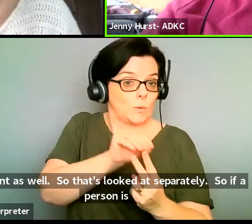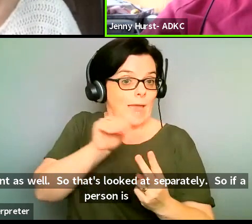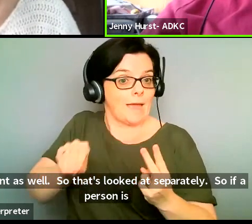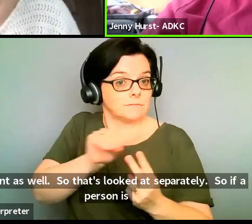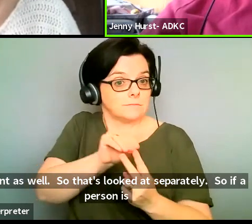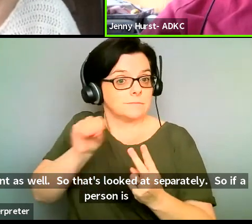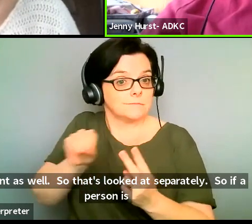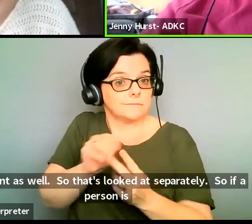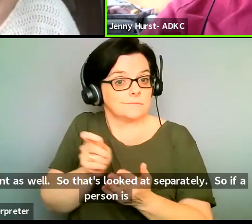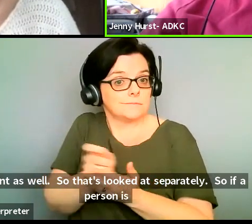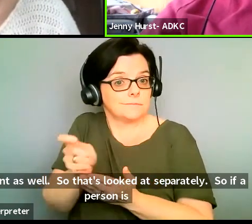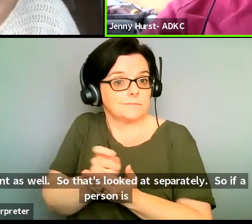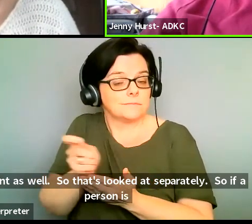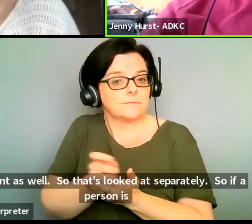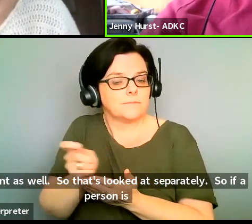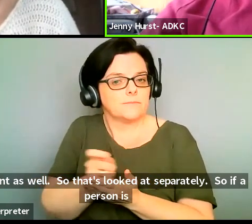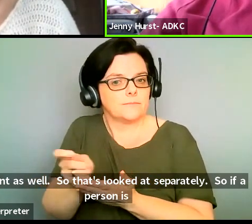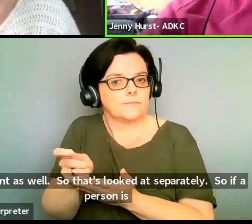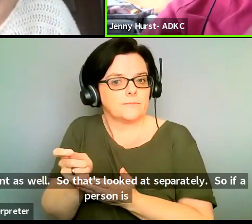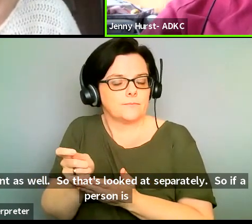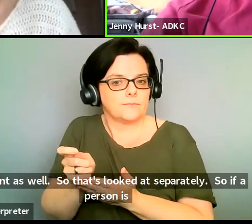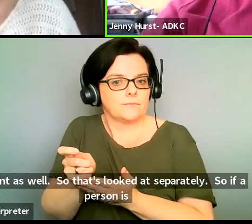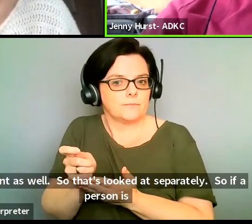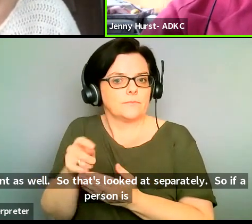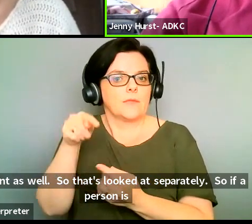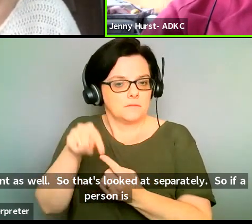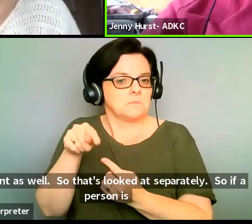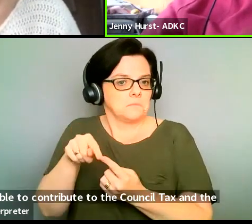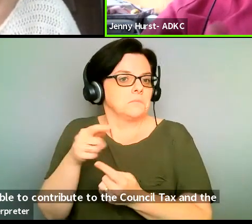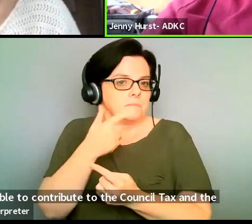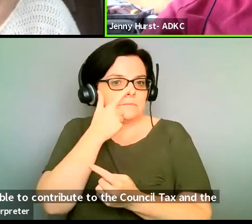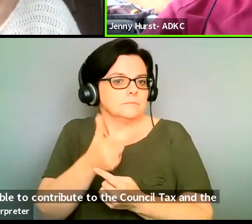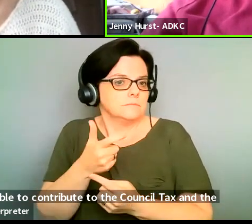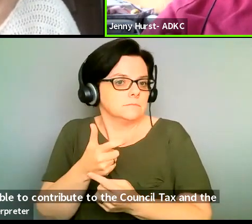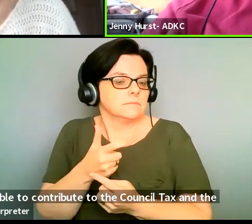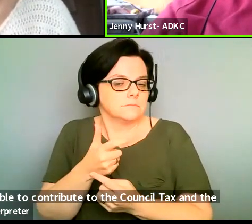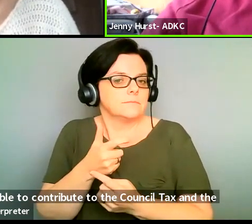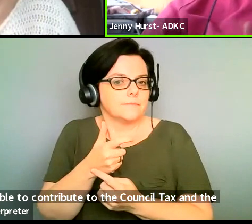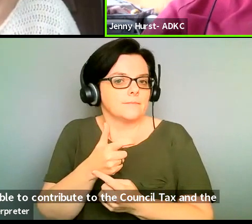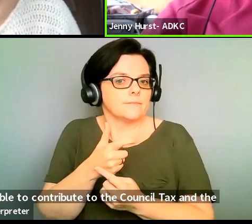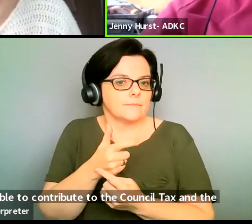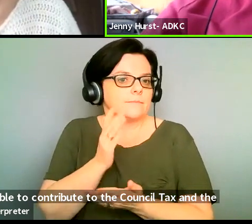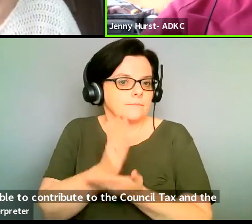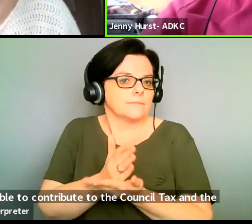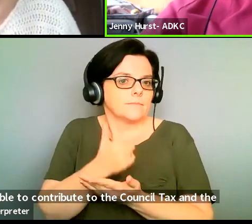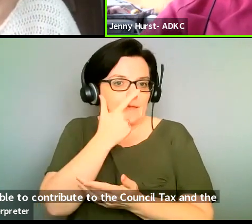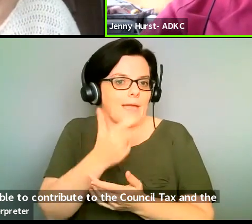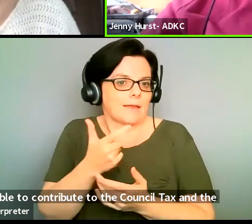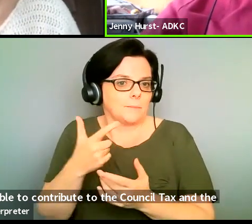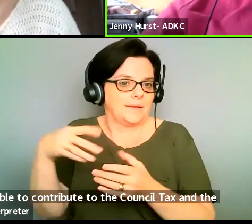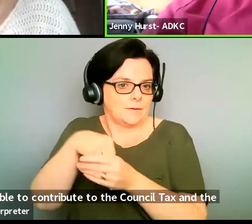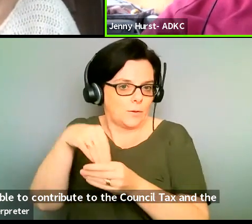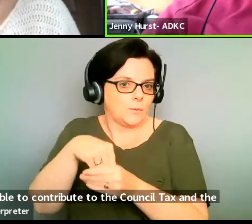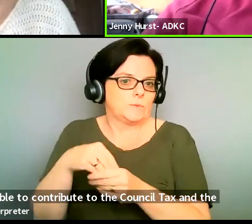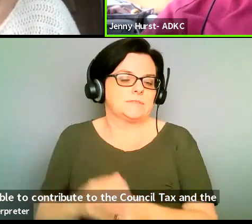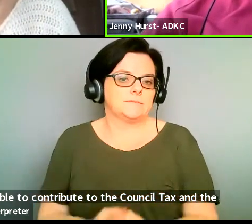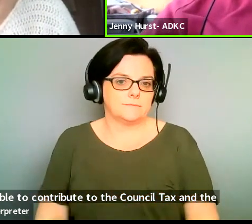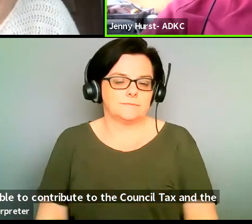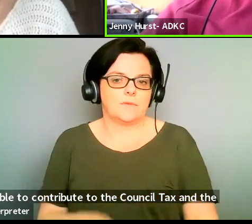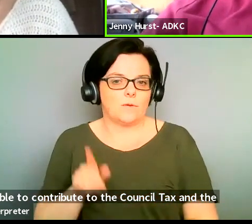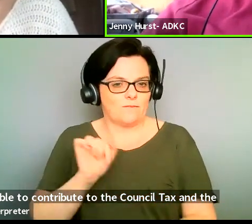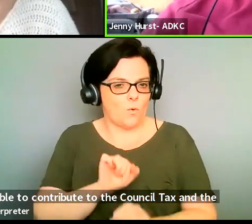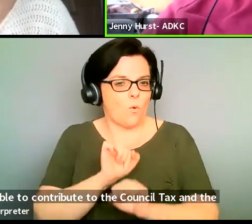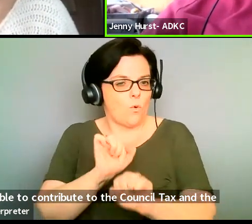tax and the rent, that can definitely be taken into account on their